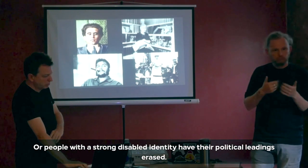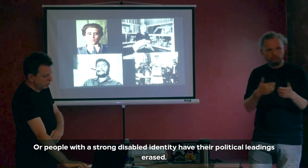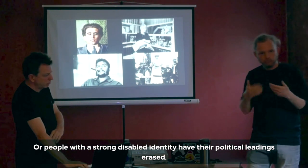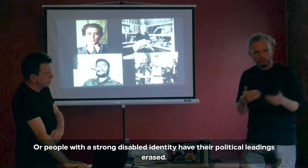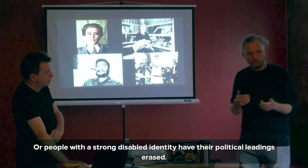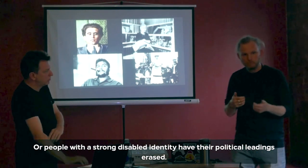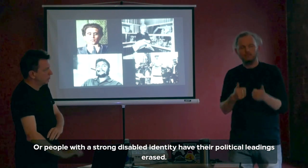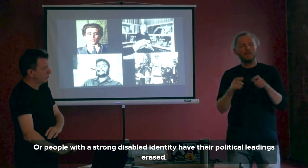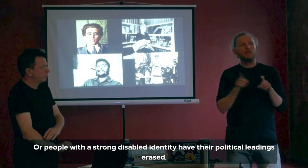leanings erased.